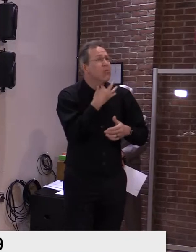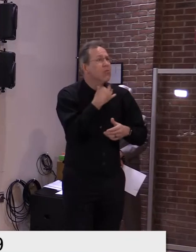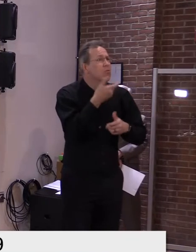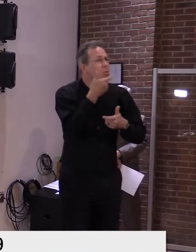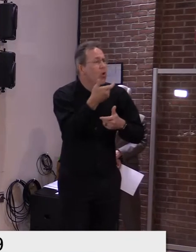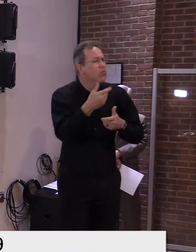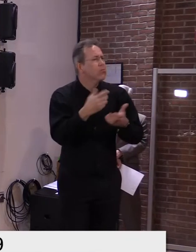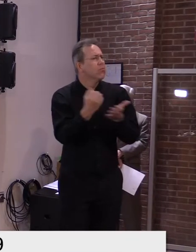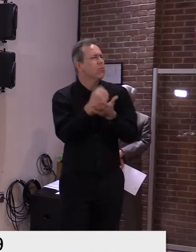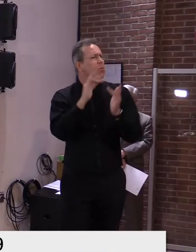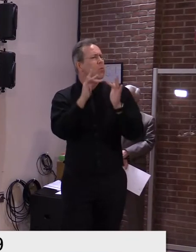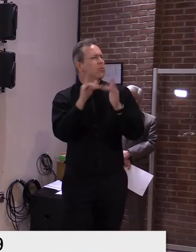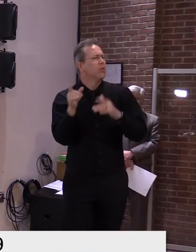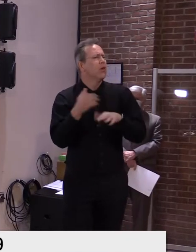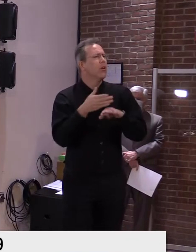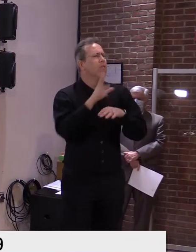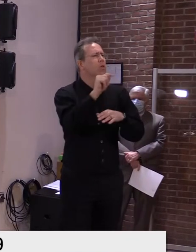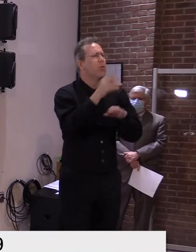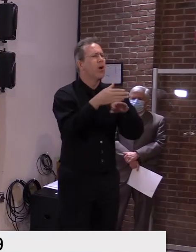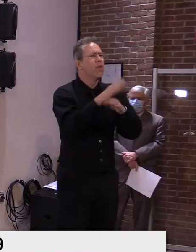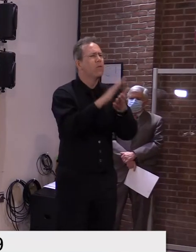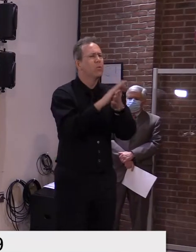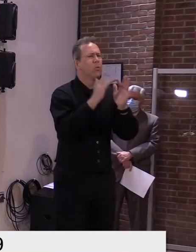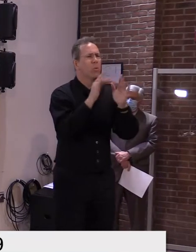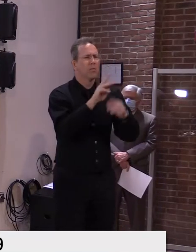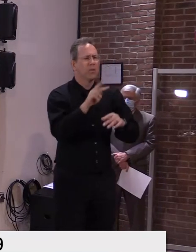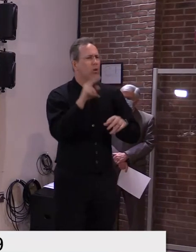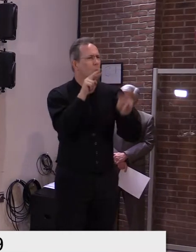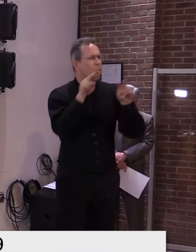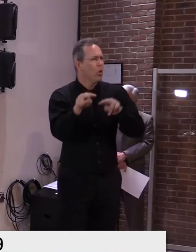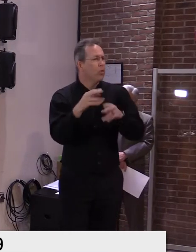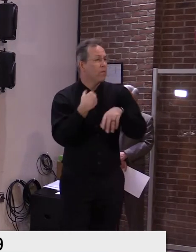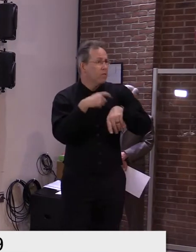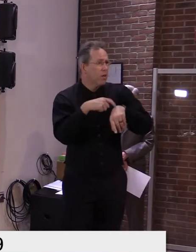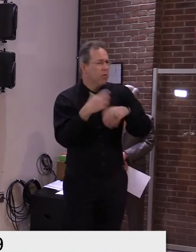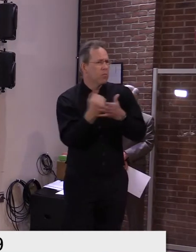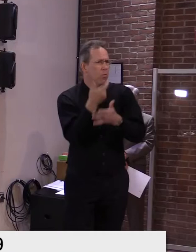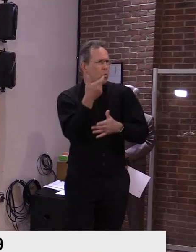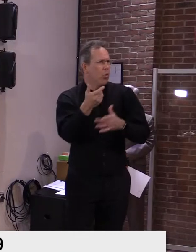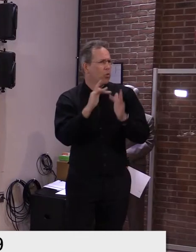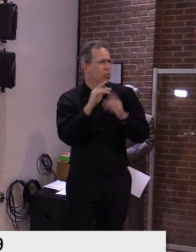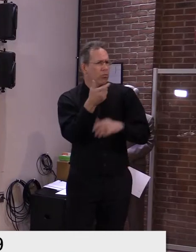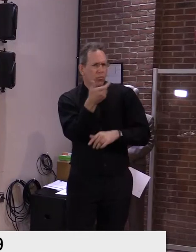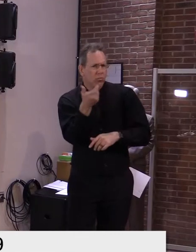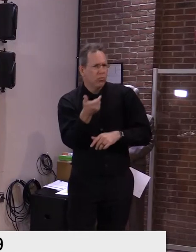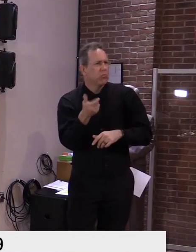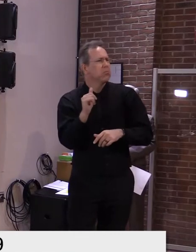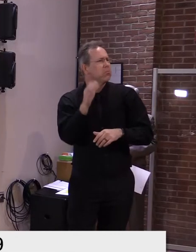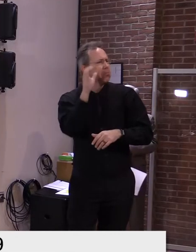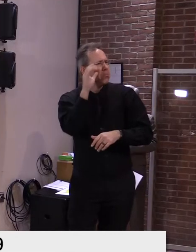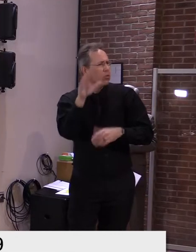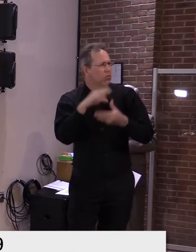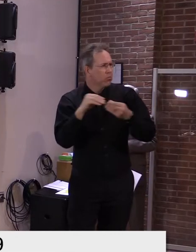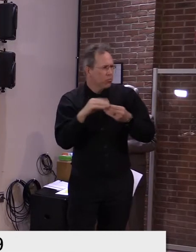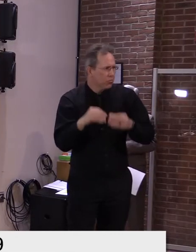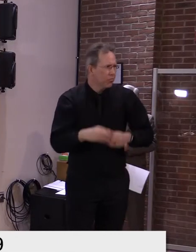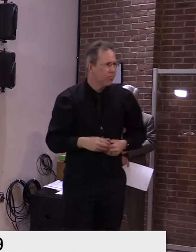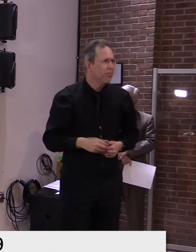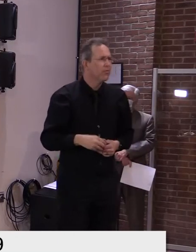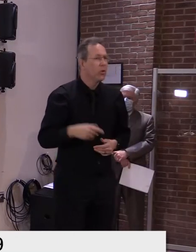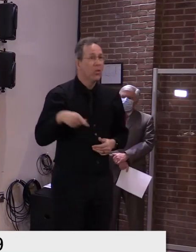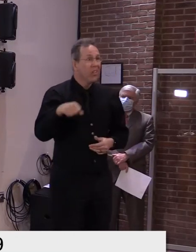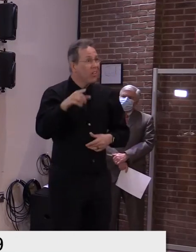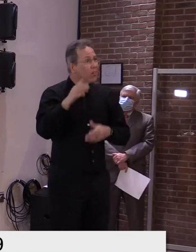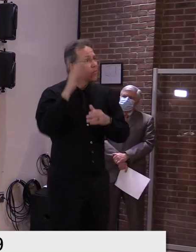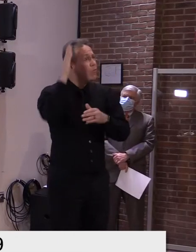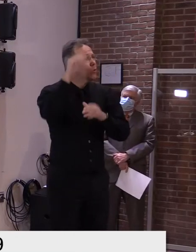so important to listen to our youth, because they truly are the leaders of tomorrow. And if this group is any